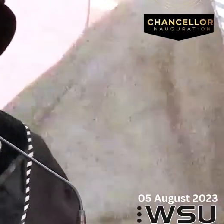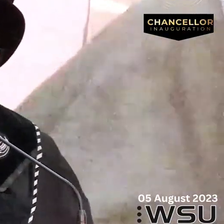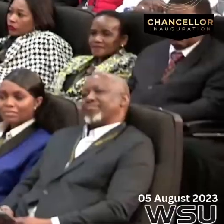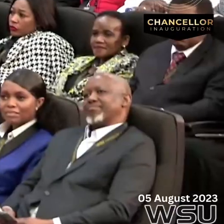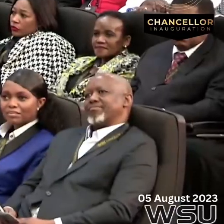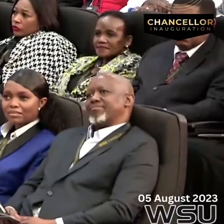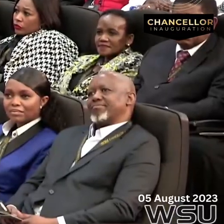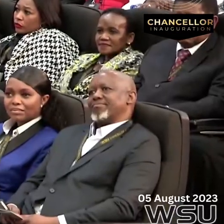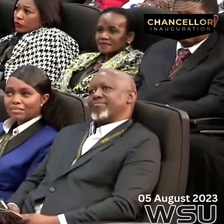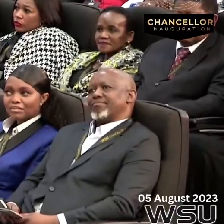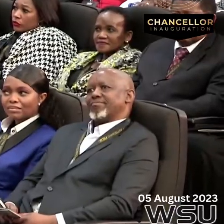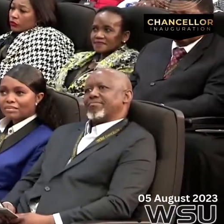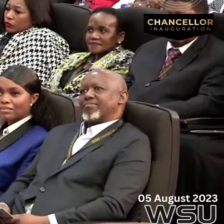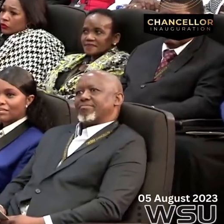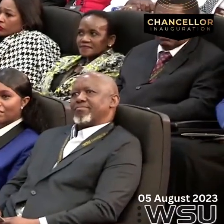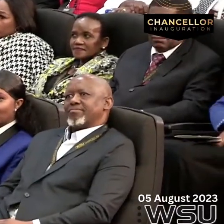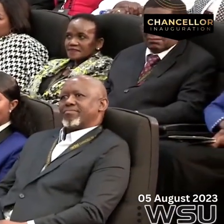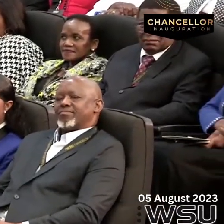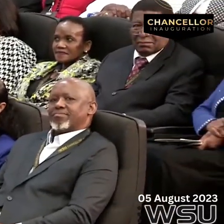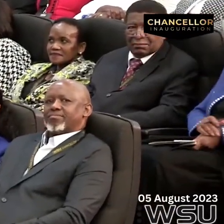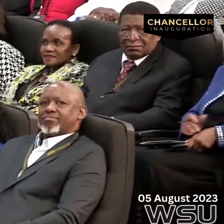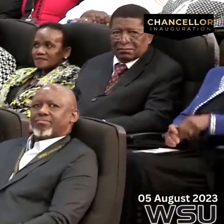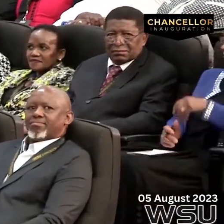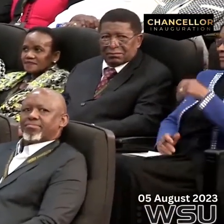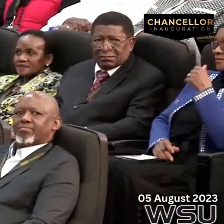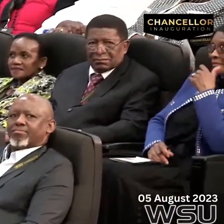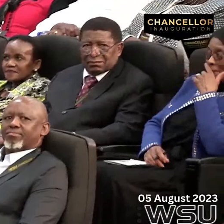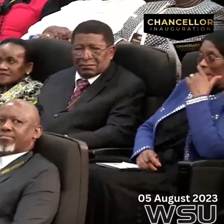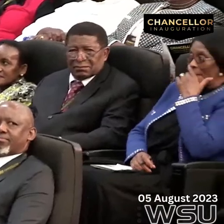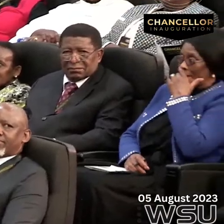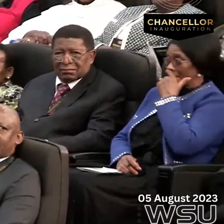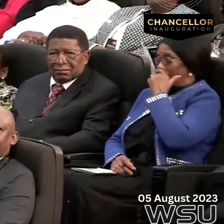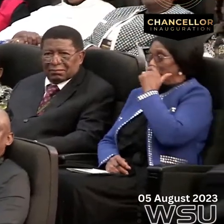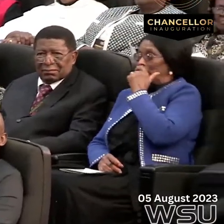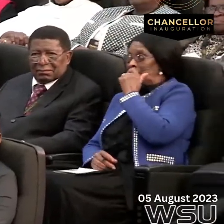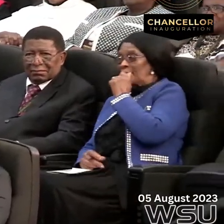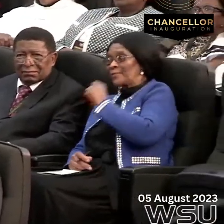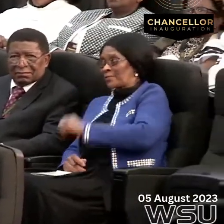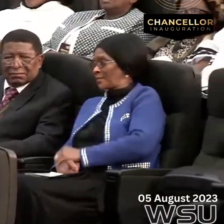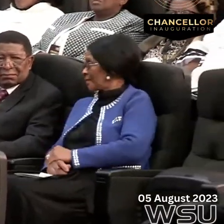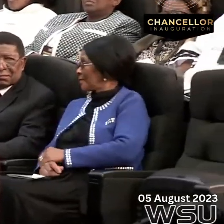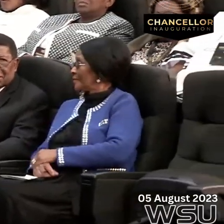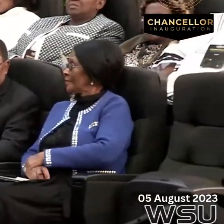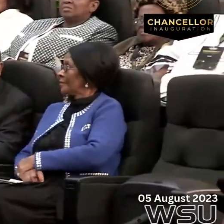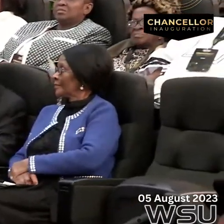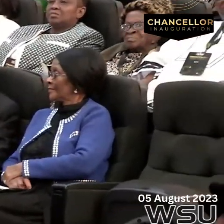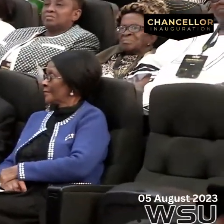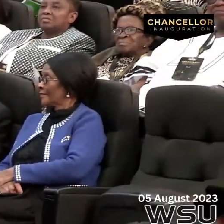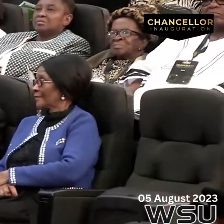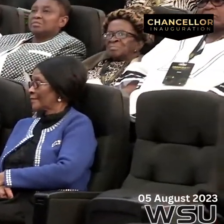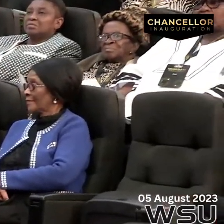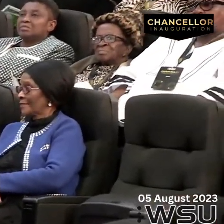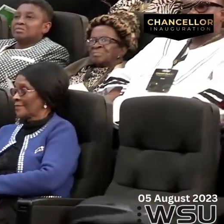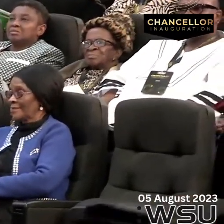Inkokeli kezopolitiko sibonile mntaka Qhoboshiyana. Apha ke phakathi kwethu bethuna